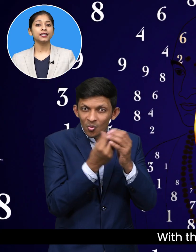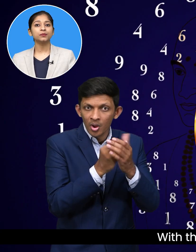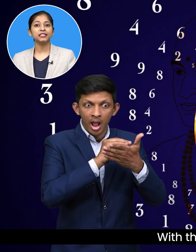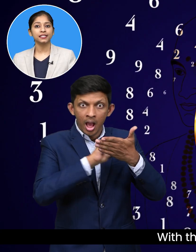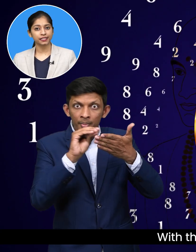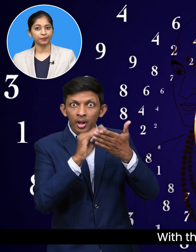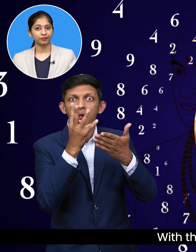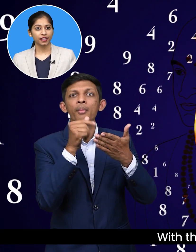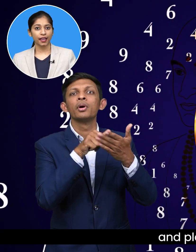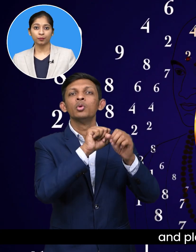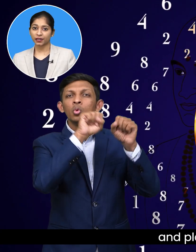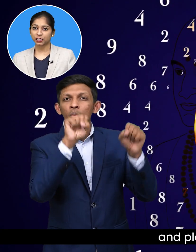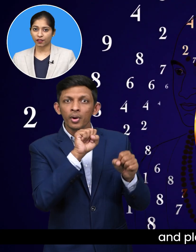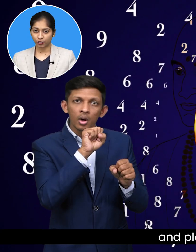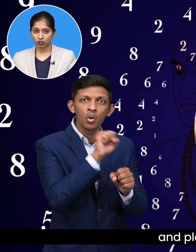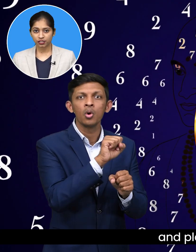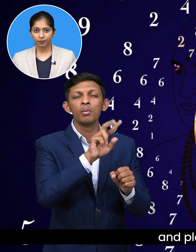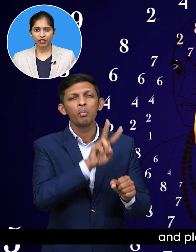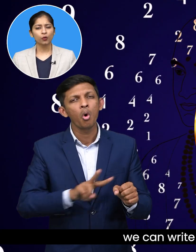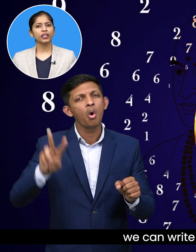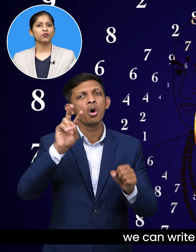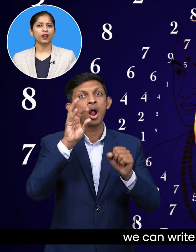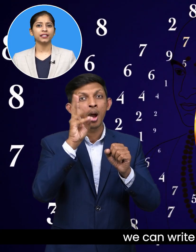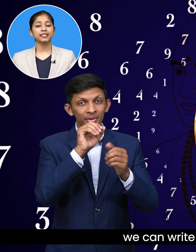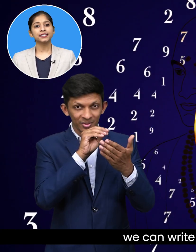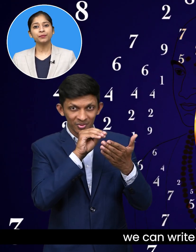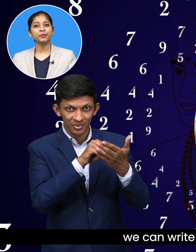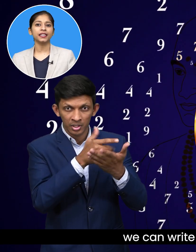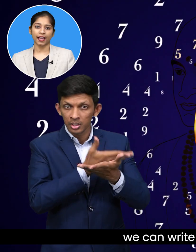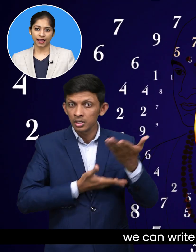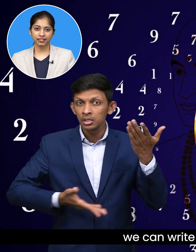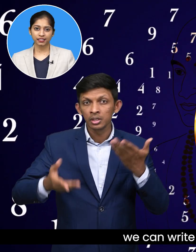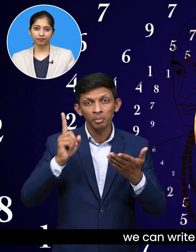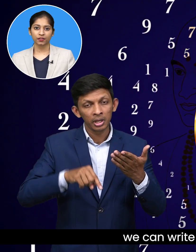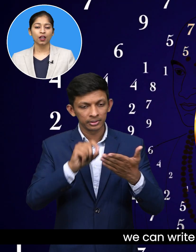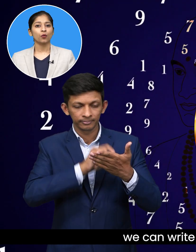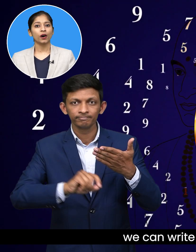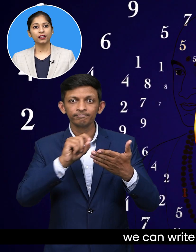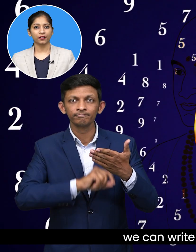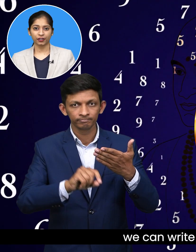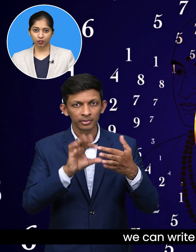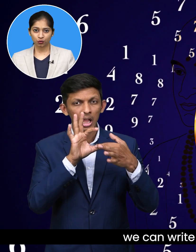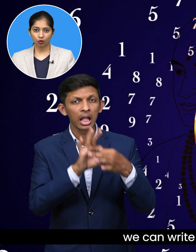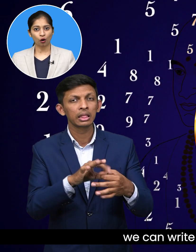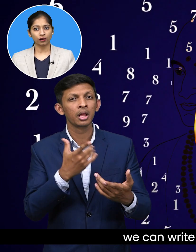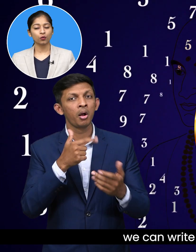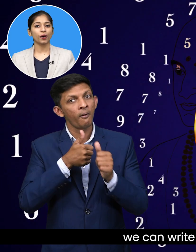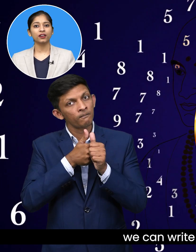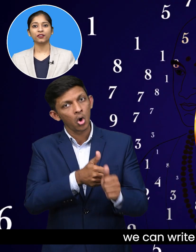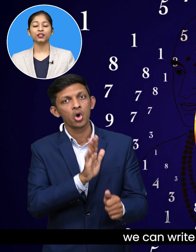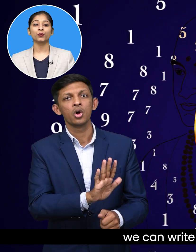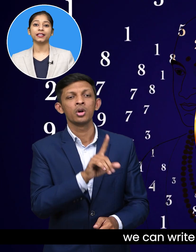With the decimal system and place value system, we can write this simply as 102